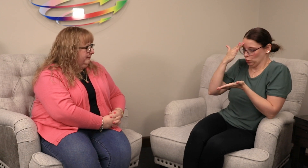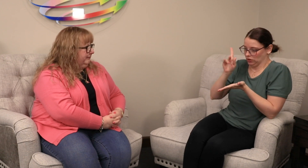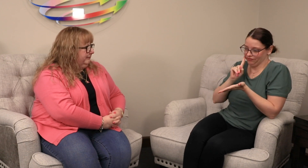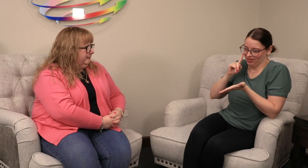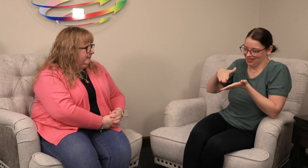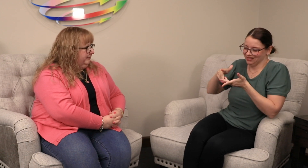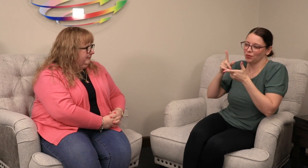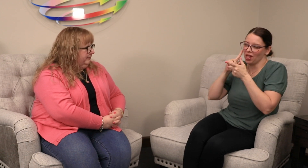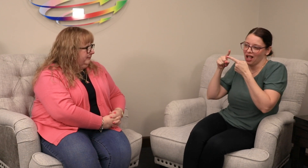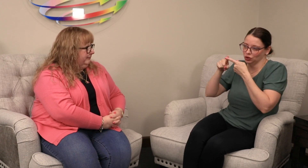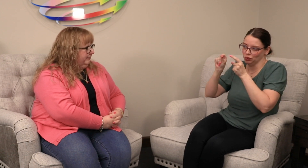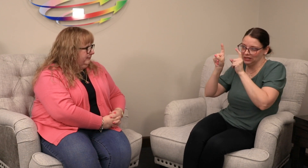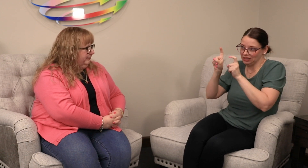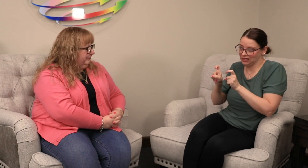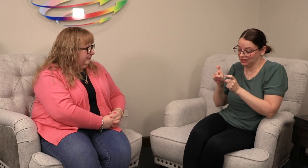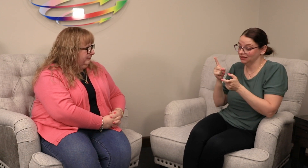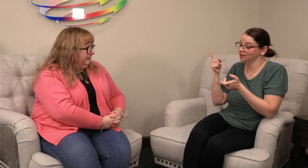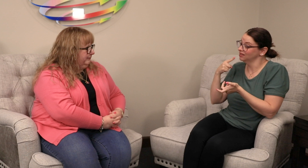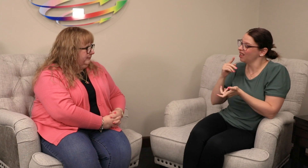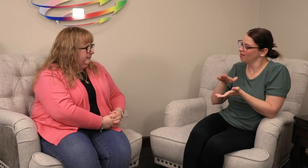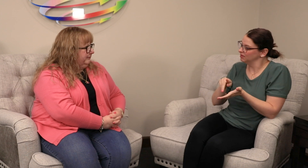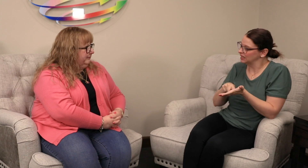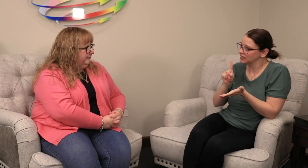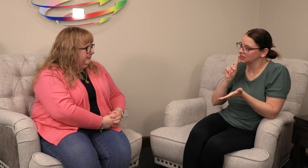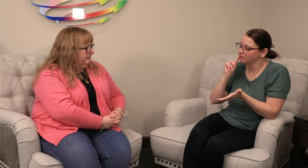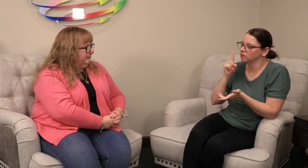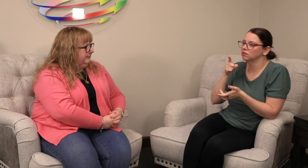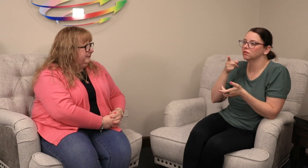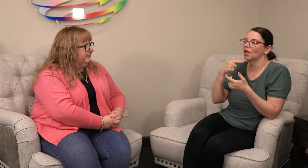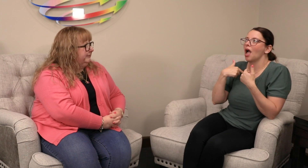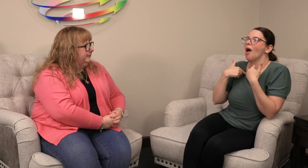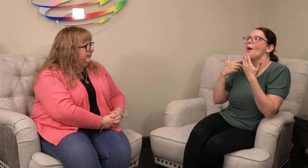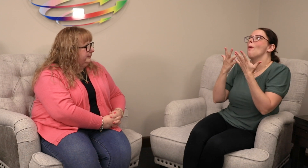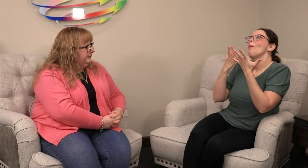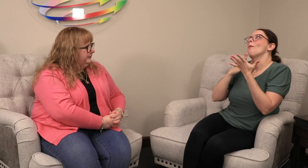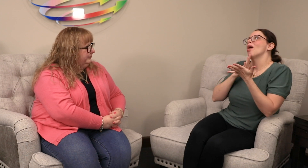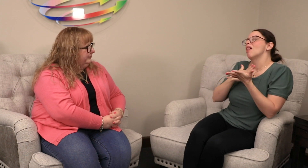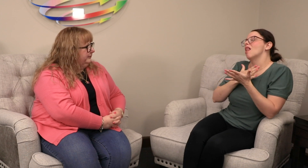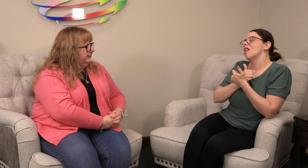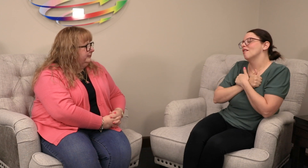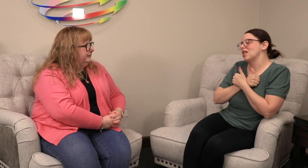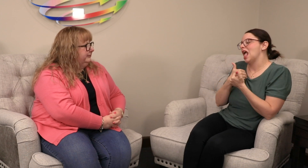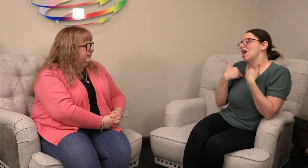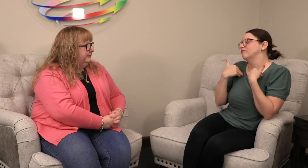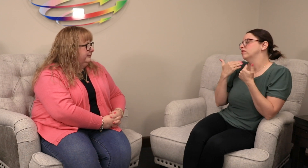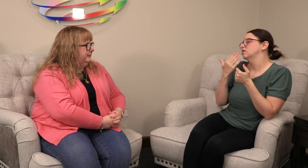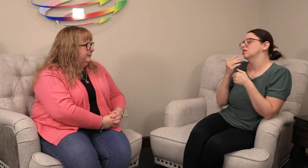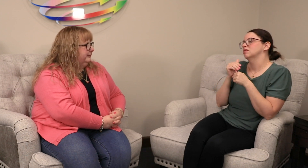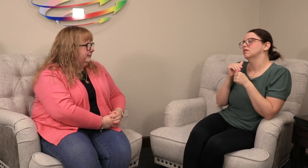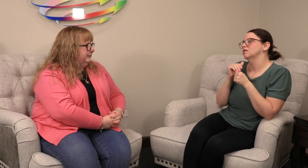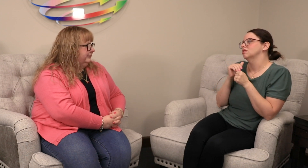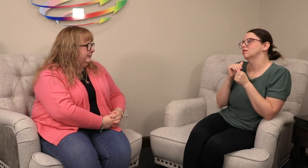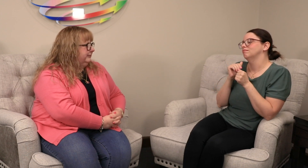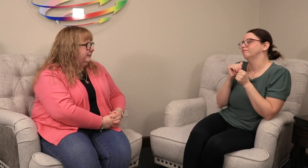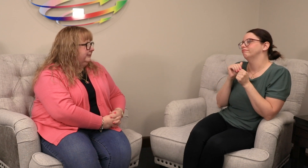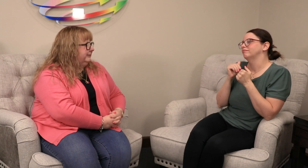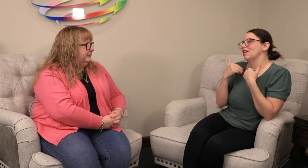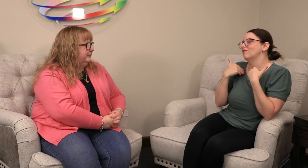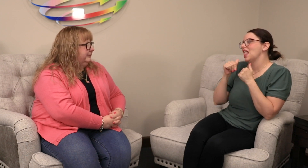and the hospital tells you, maybe you don't know that they're deaf yet, but the test come back and said, hey, they are deaf, you know, it would, I would